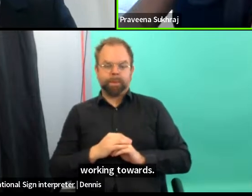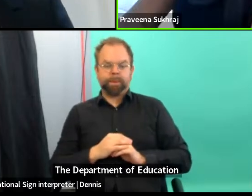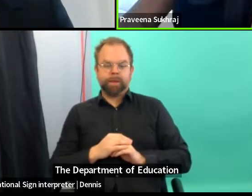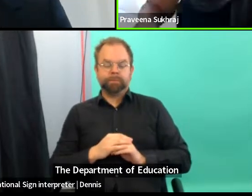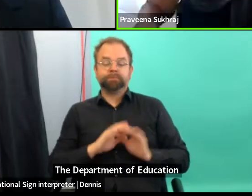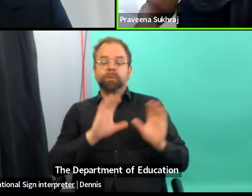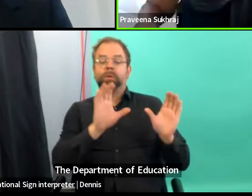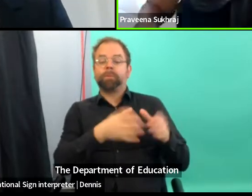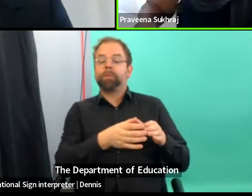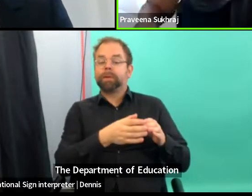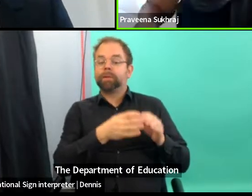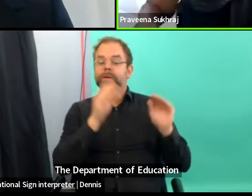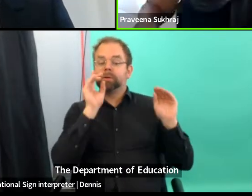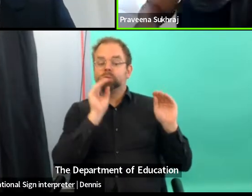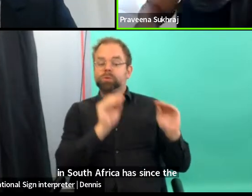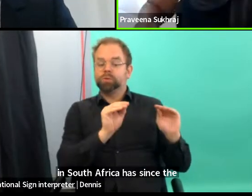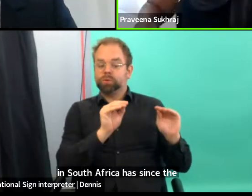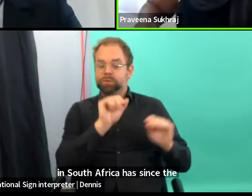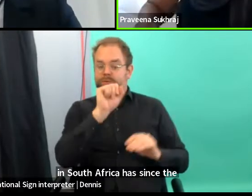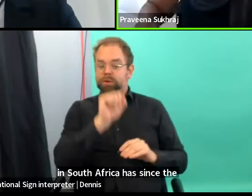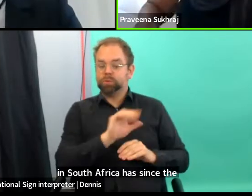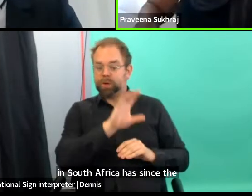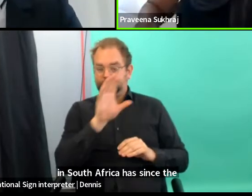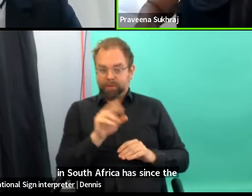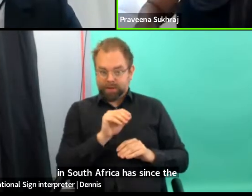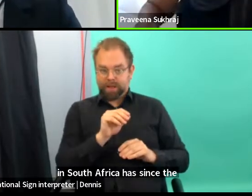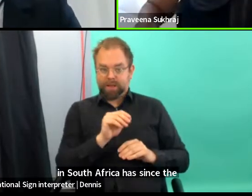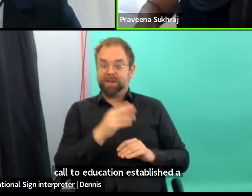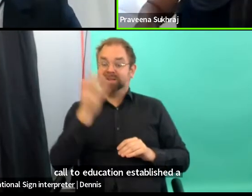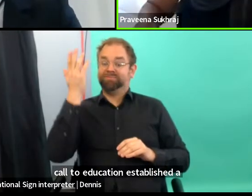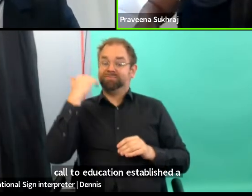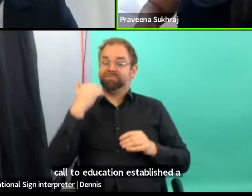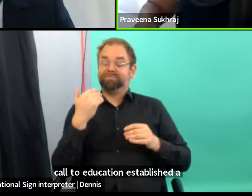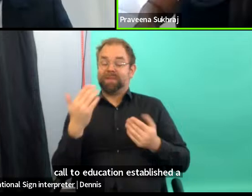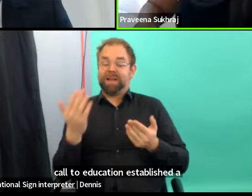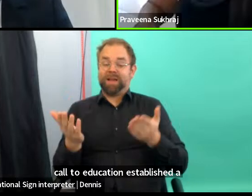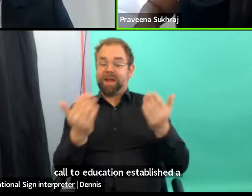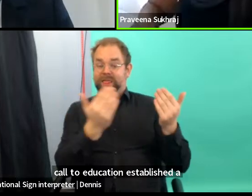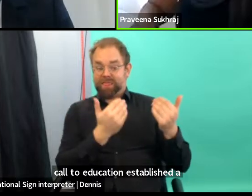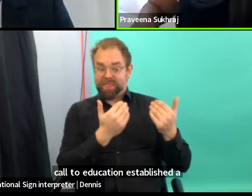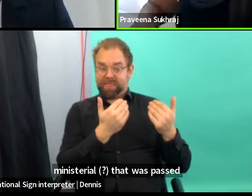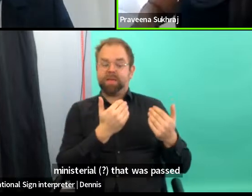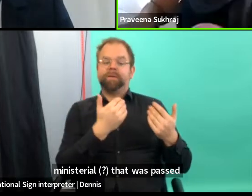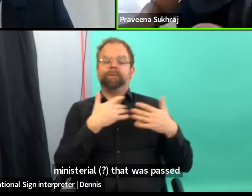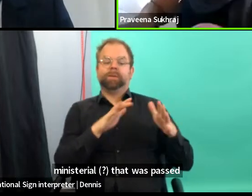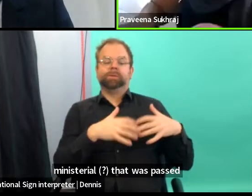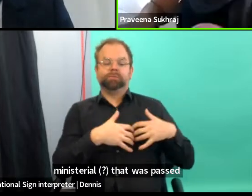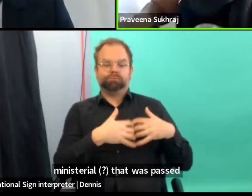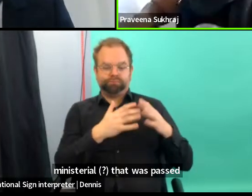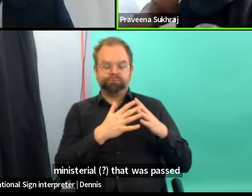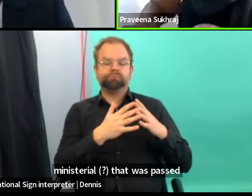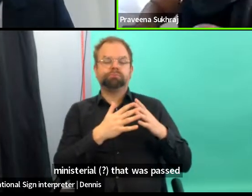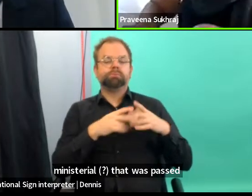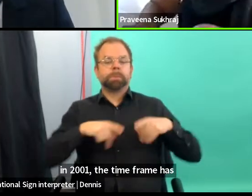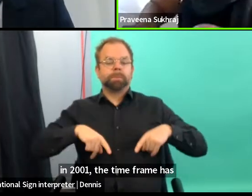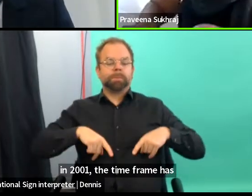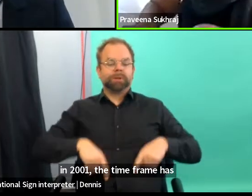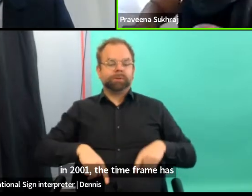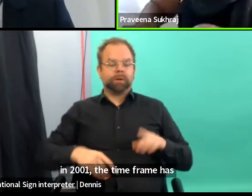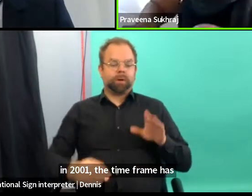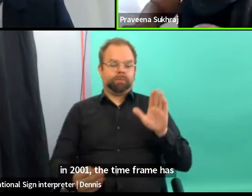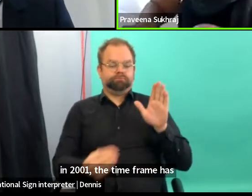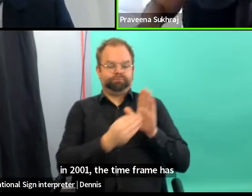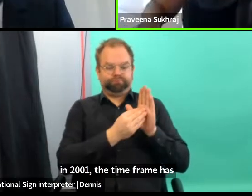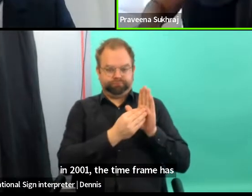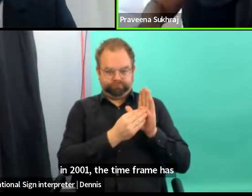in 2001. The policy is actually, the time frame has lapsed in 2021. And therefore, we have come together to plot the way forward in terms of